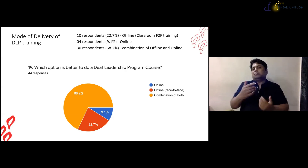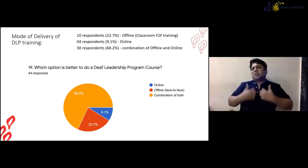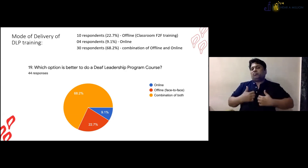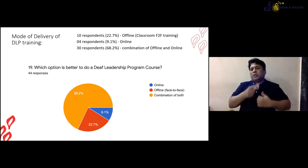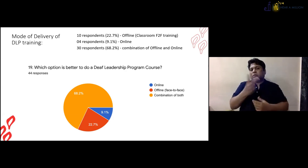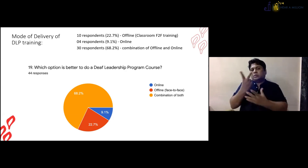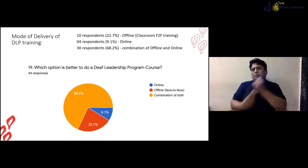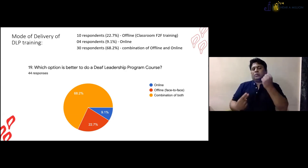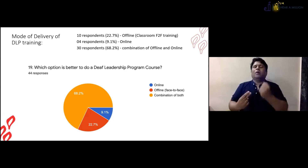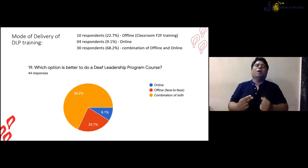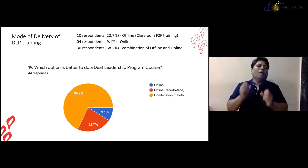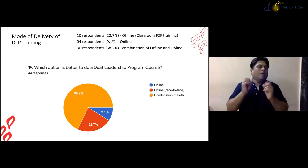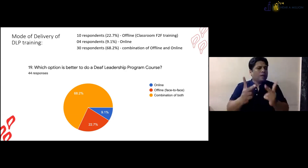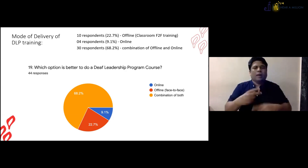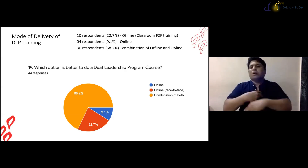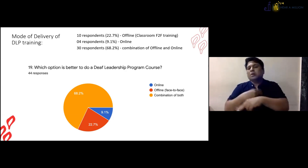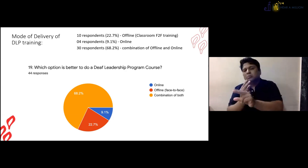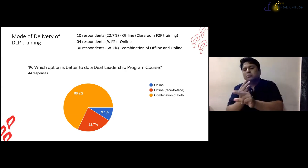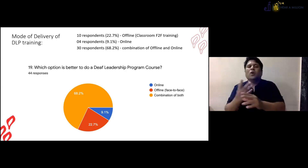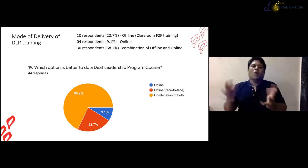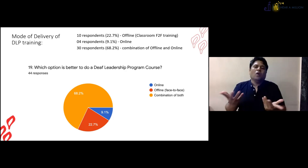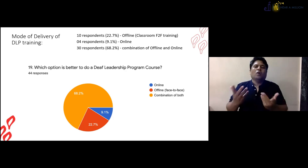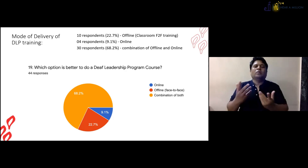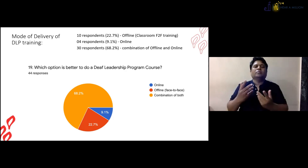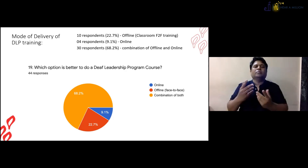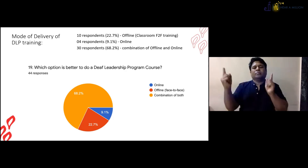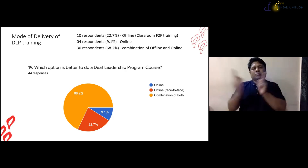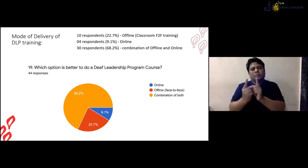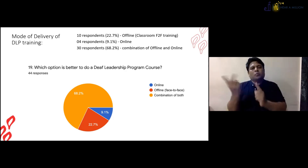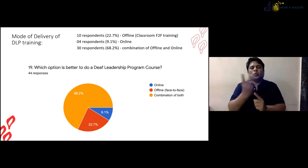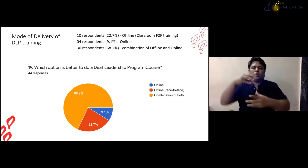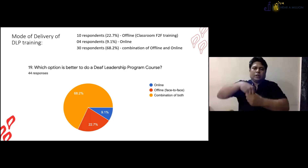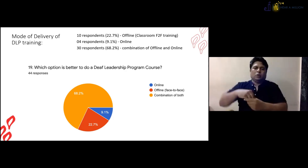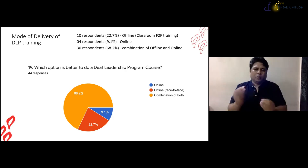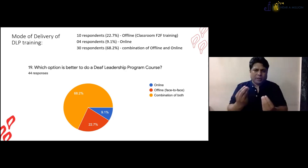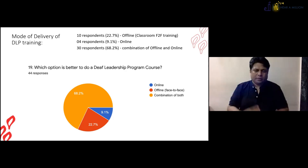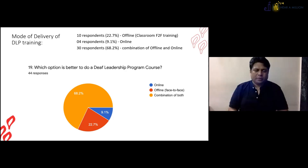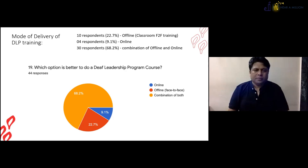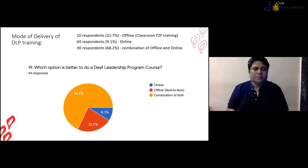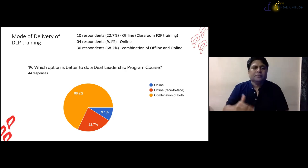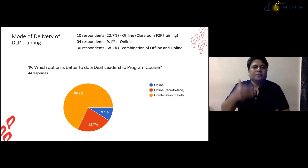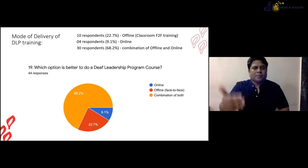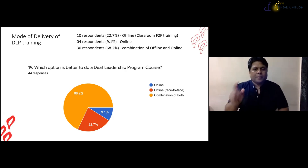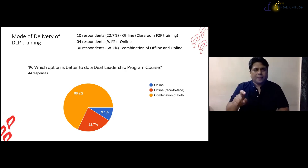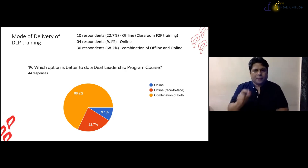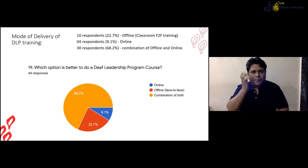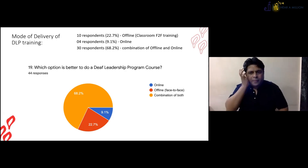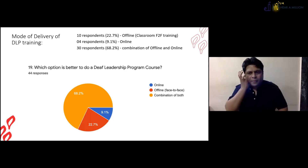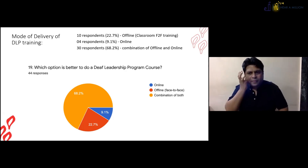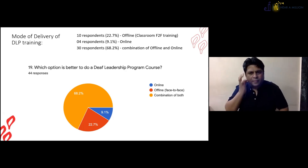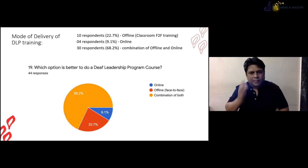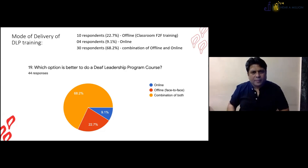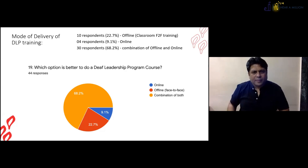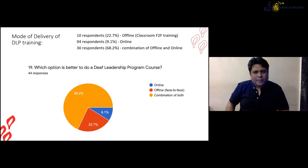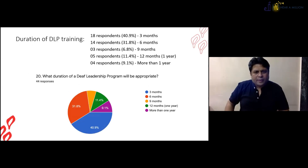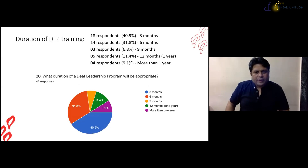both. Yeah. So online or offline both is a good way. Next